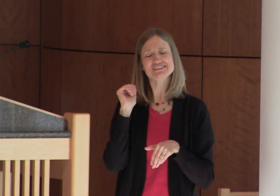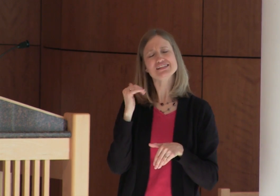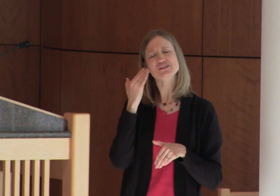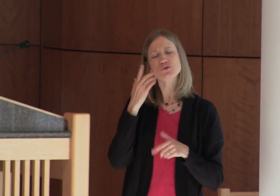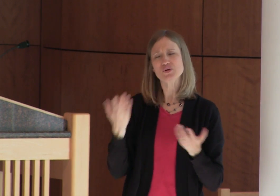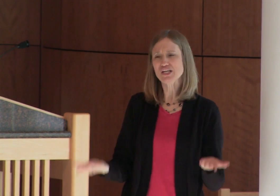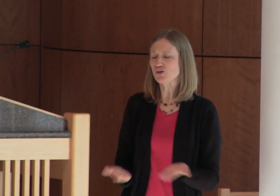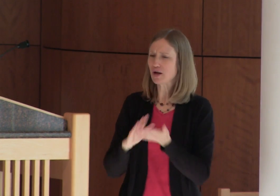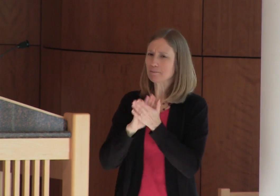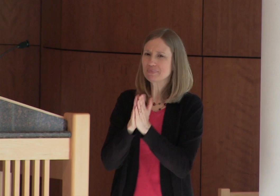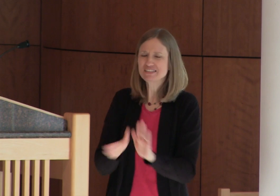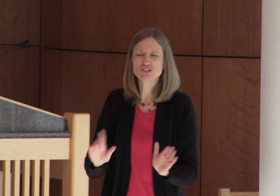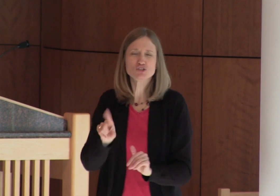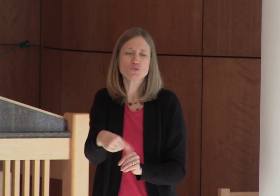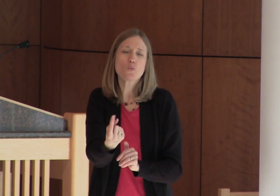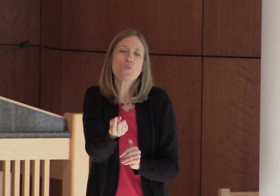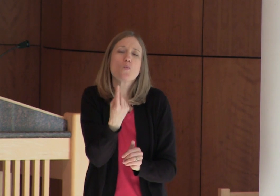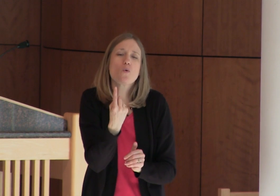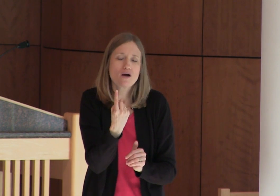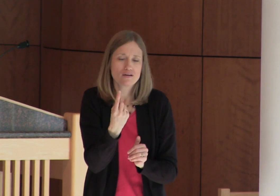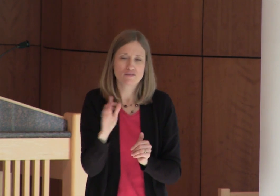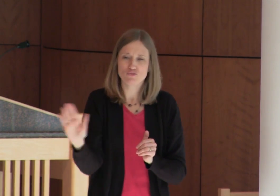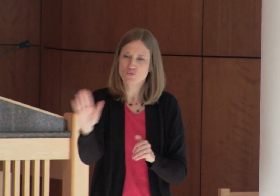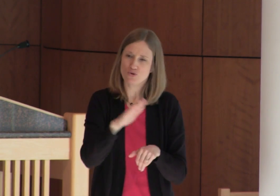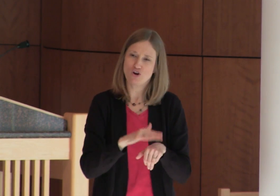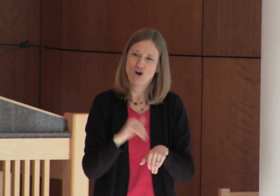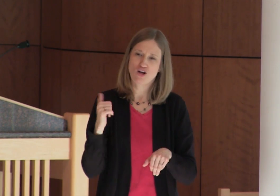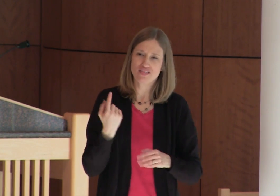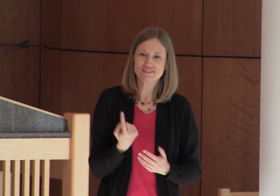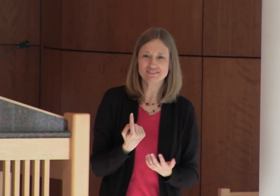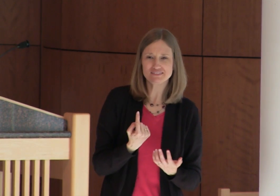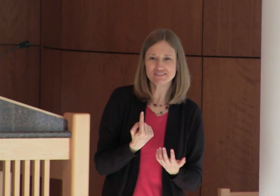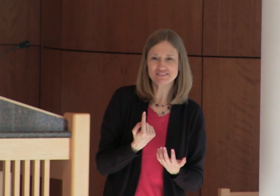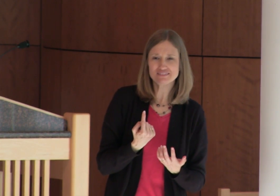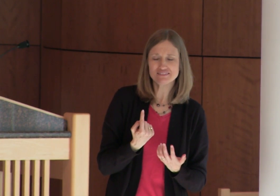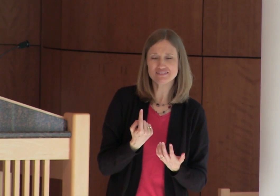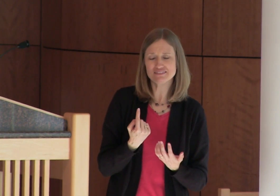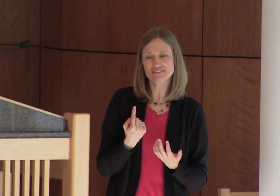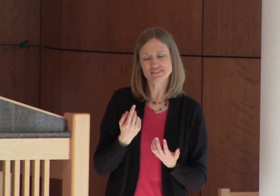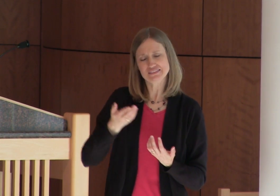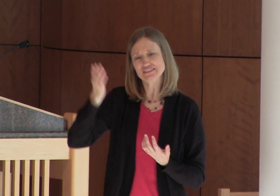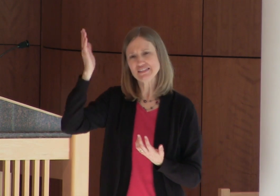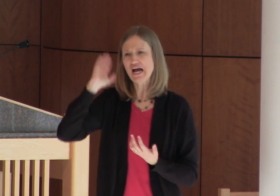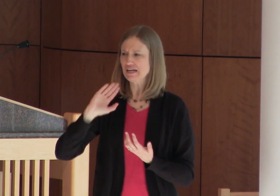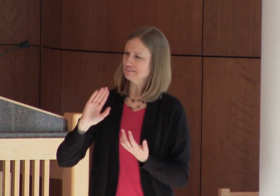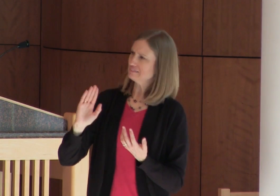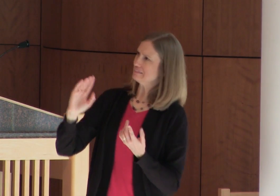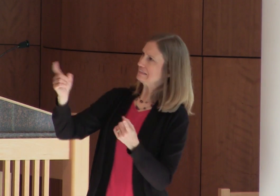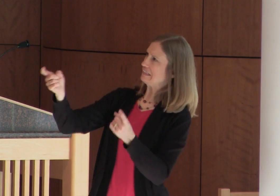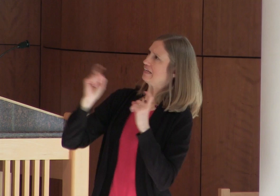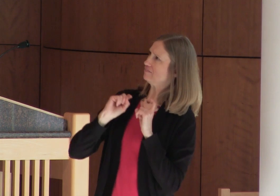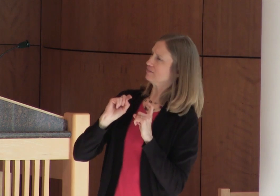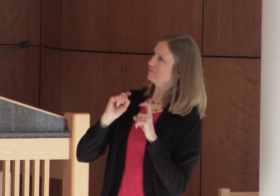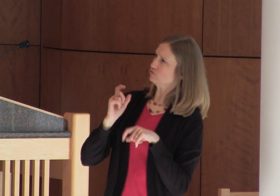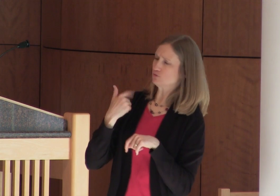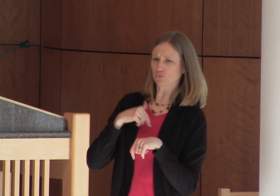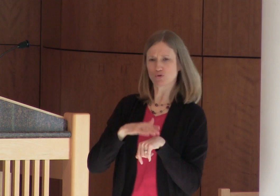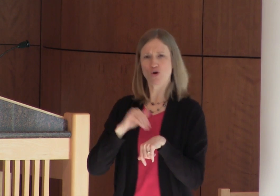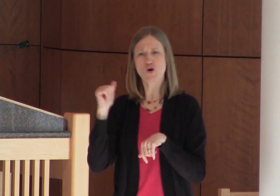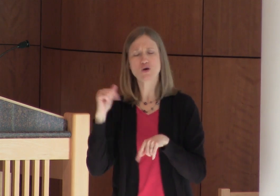Peace is just one of those callings, holy callings that God has given to us. And I also know that you